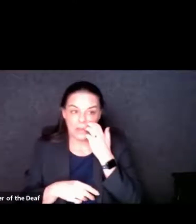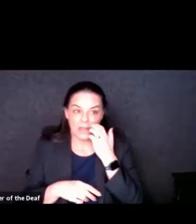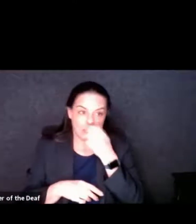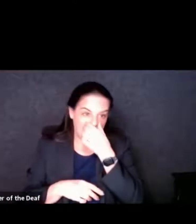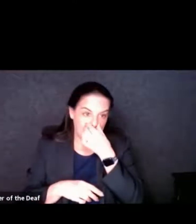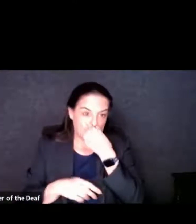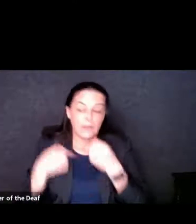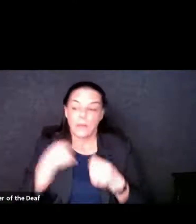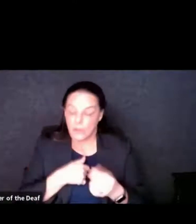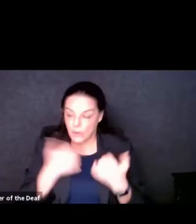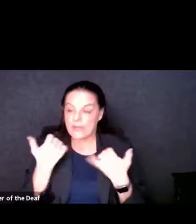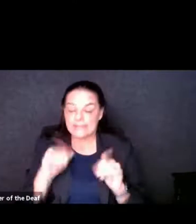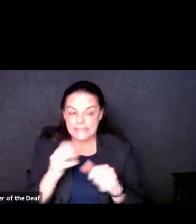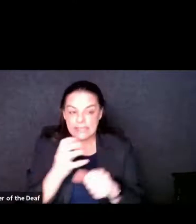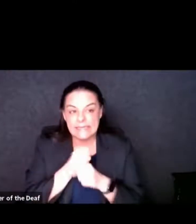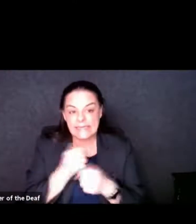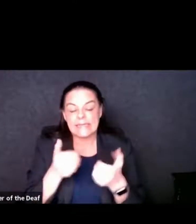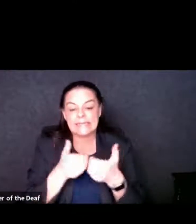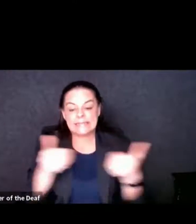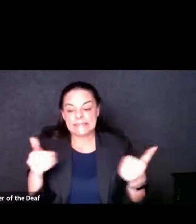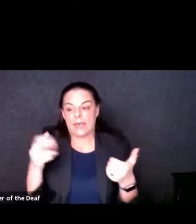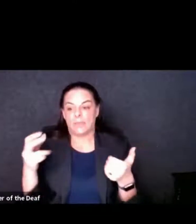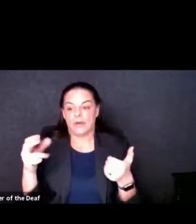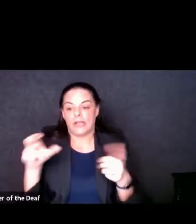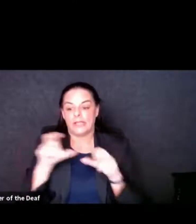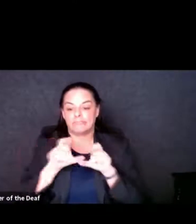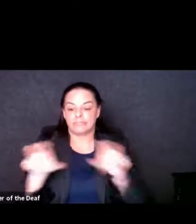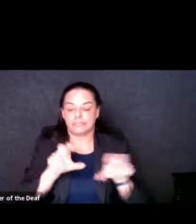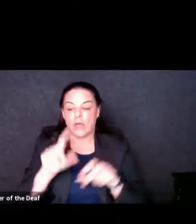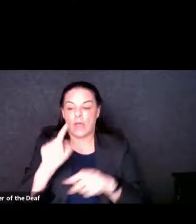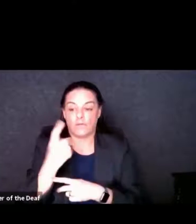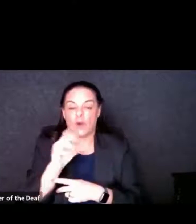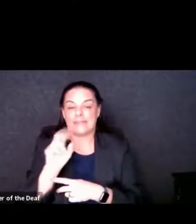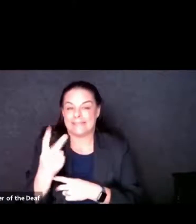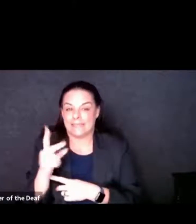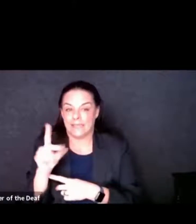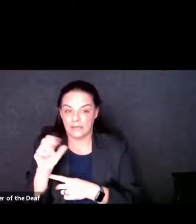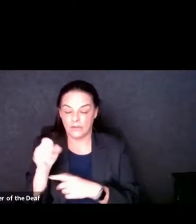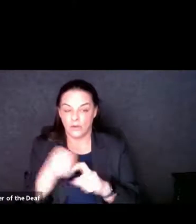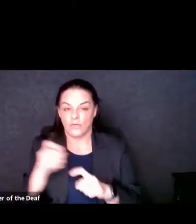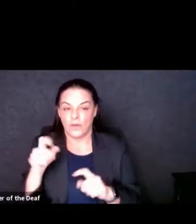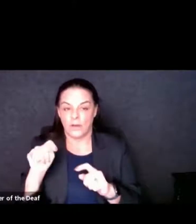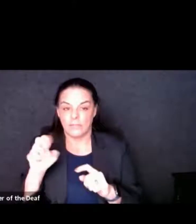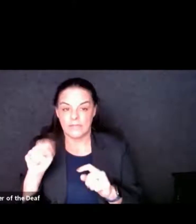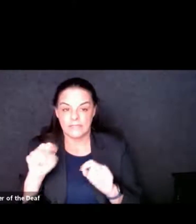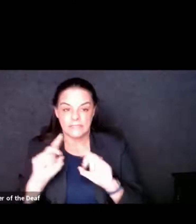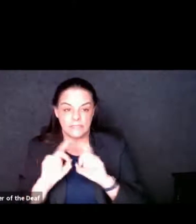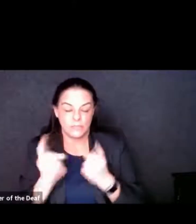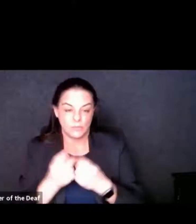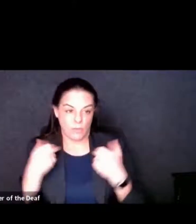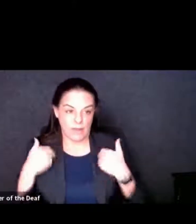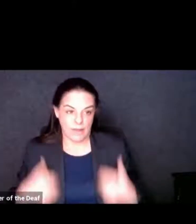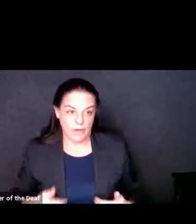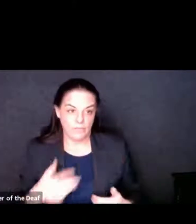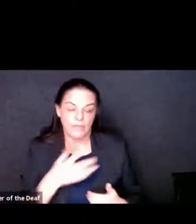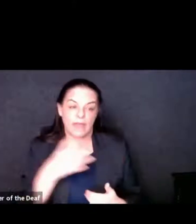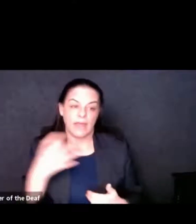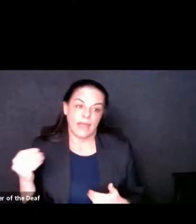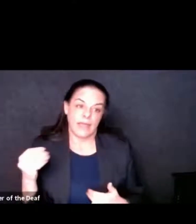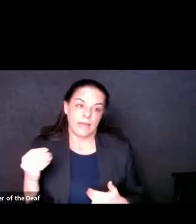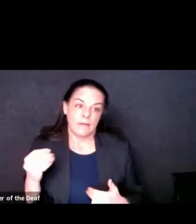still getting separate allocations of first and second doses from Tennessee Department of Health. And so